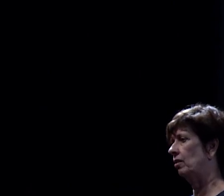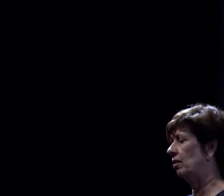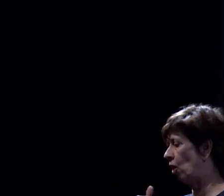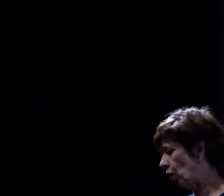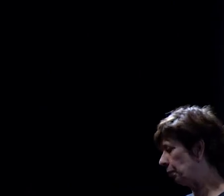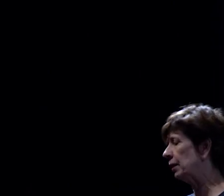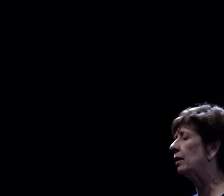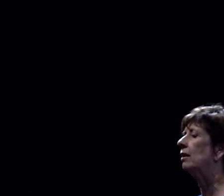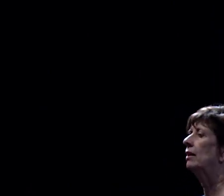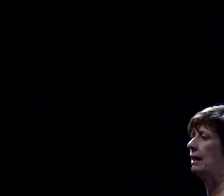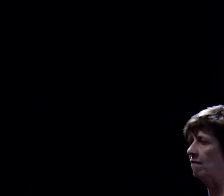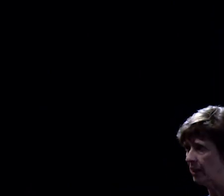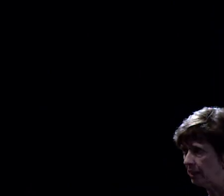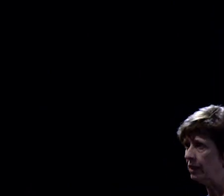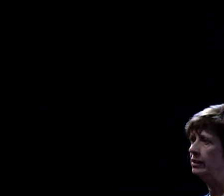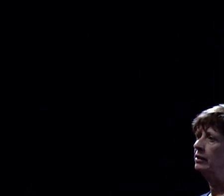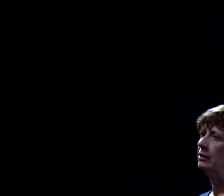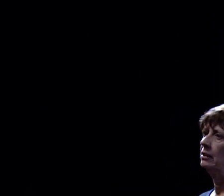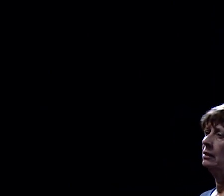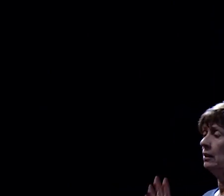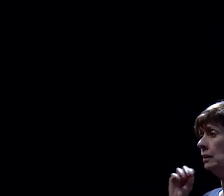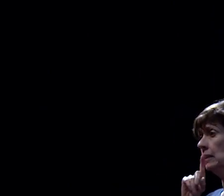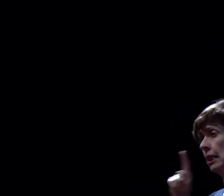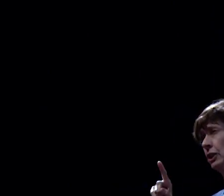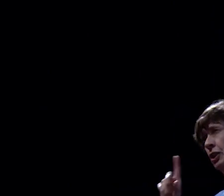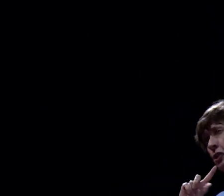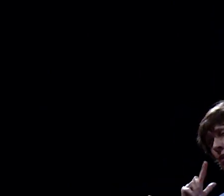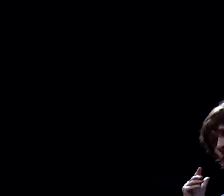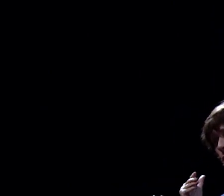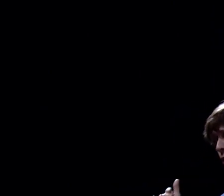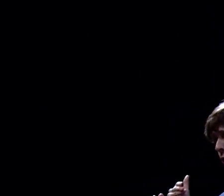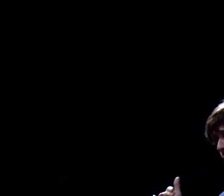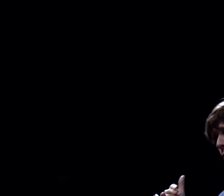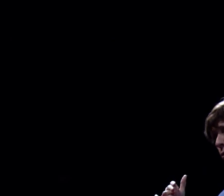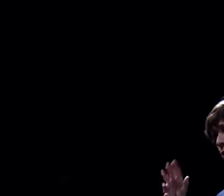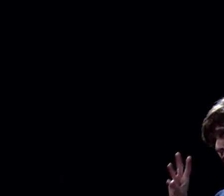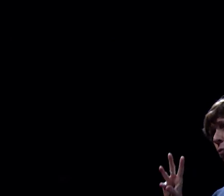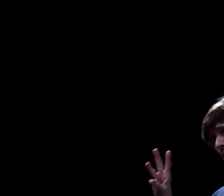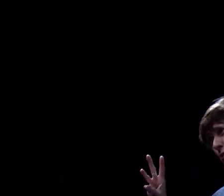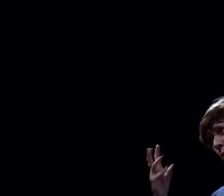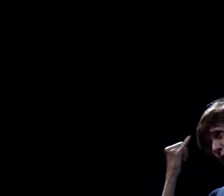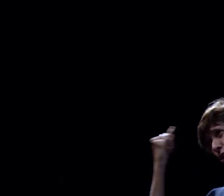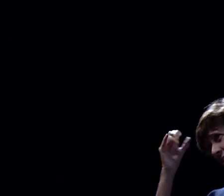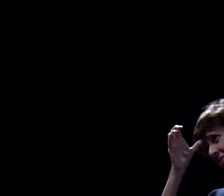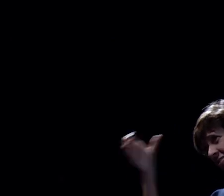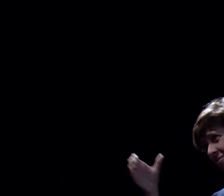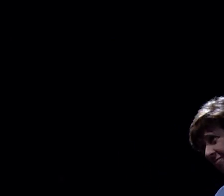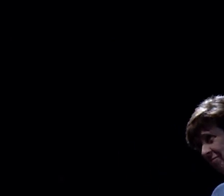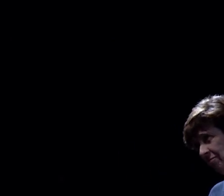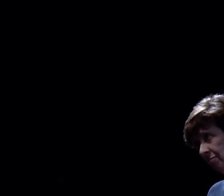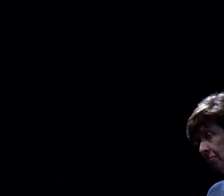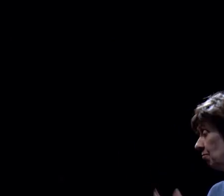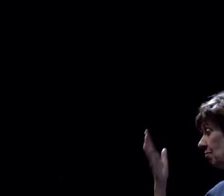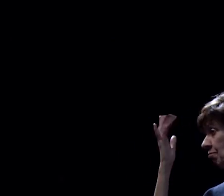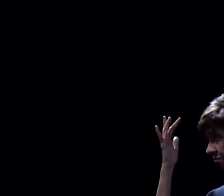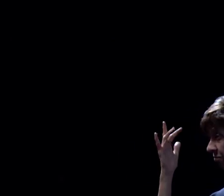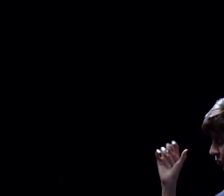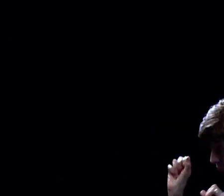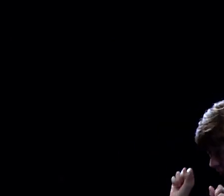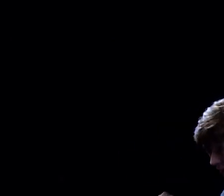and Navy. Actually, it's very close to a Westworld, in a sense. You can